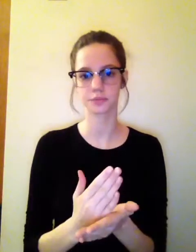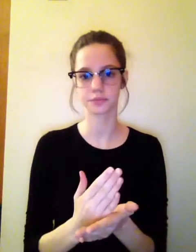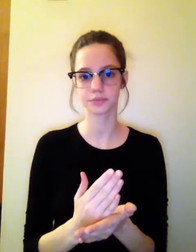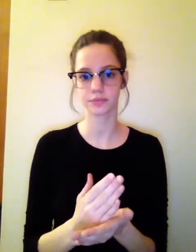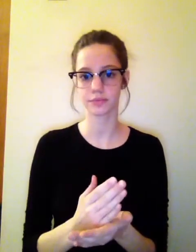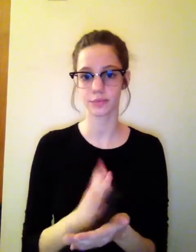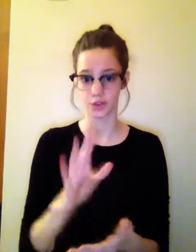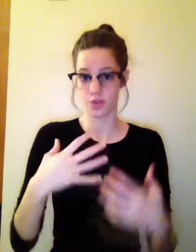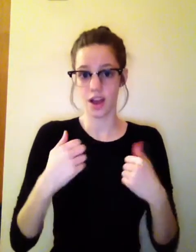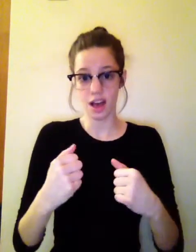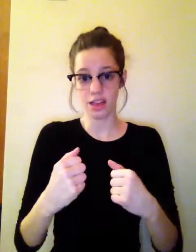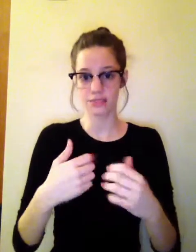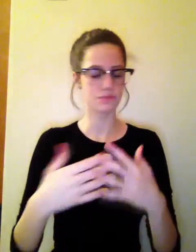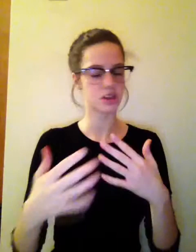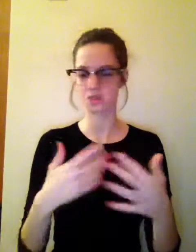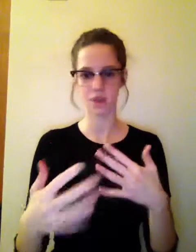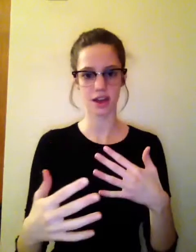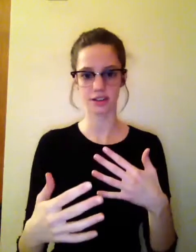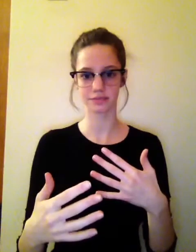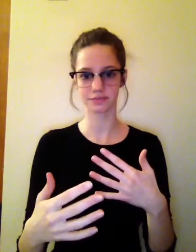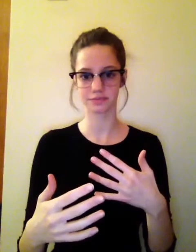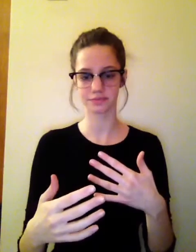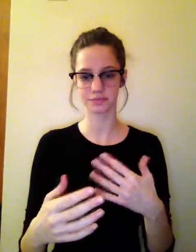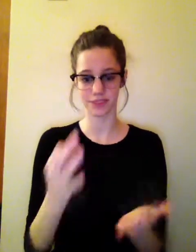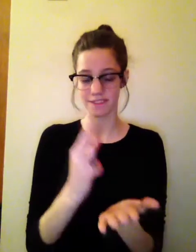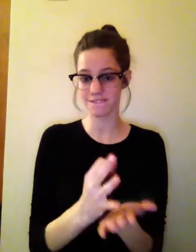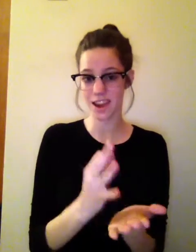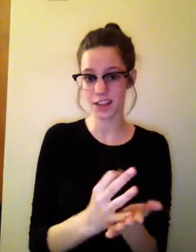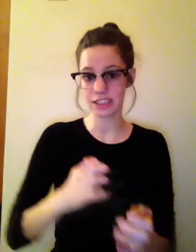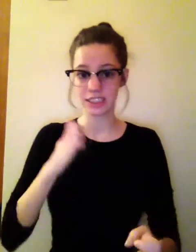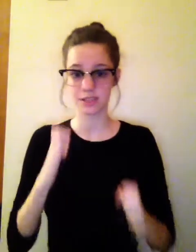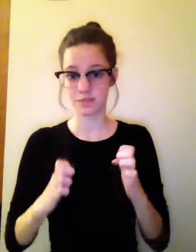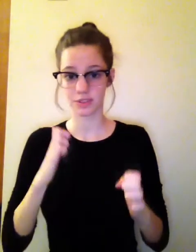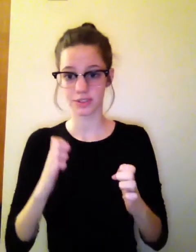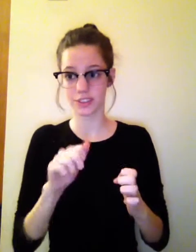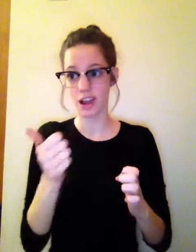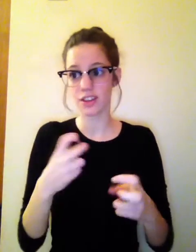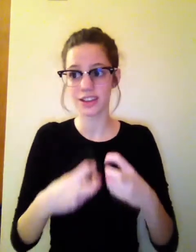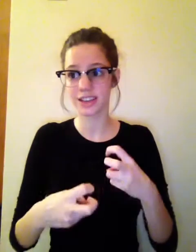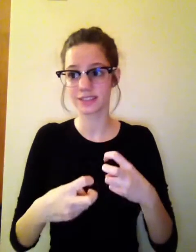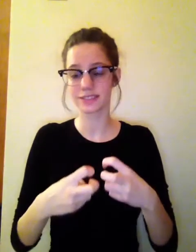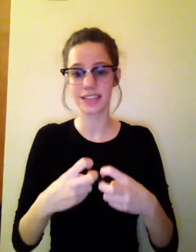in danger. Not when it causes financial, emotional, and other problems for you or your loved